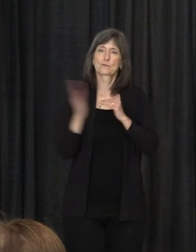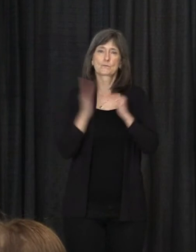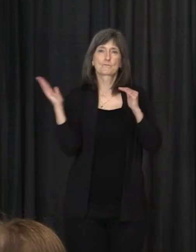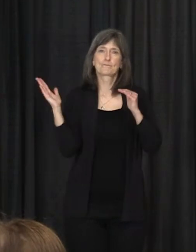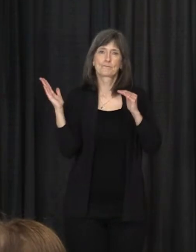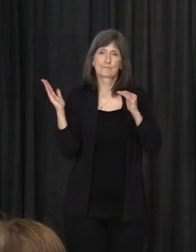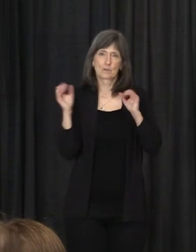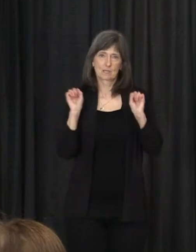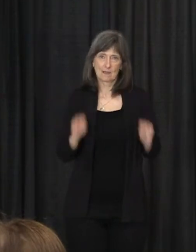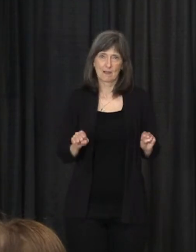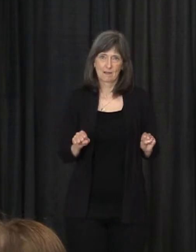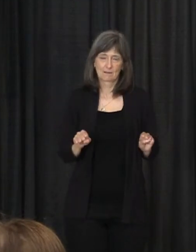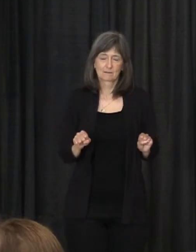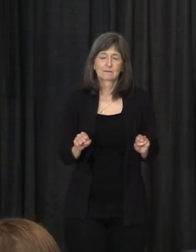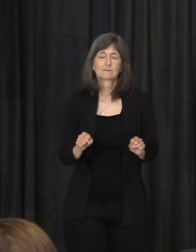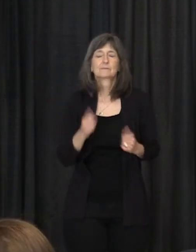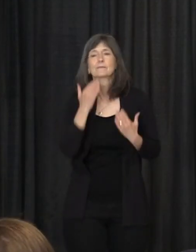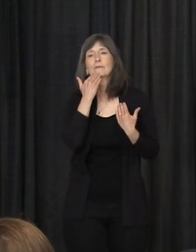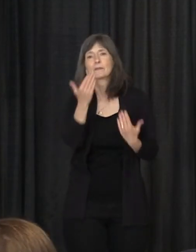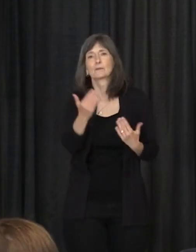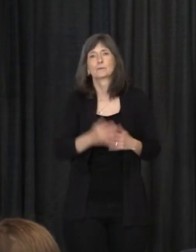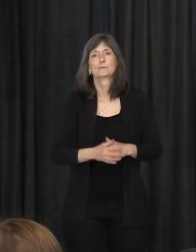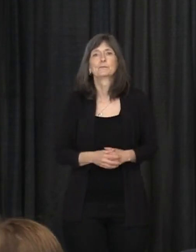guidance. Thank you very much.